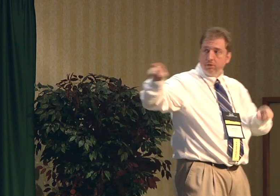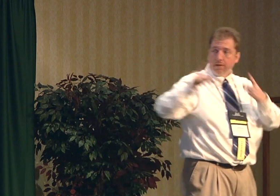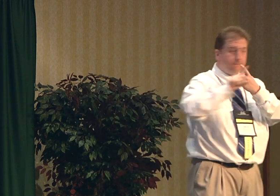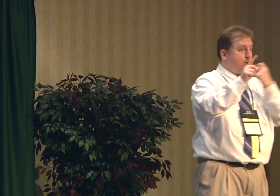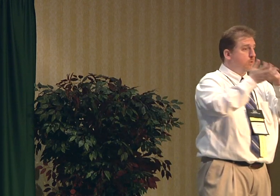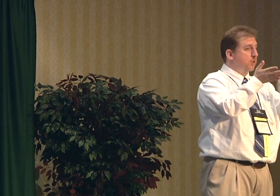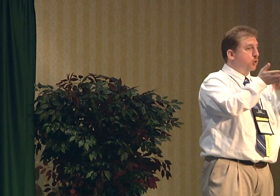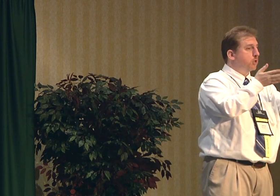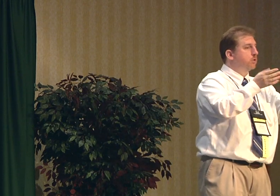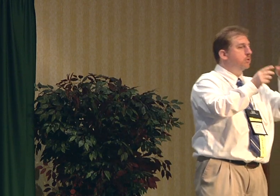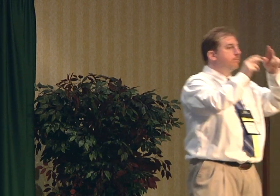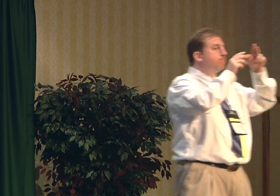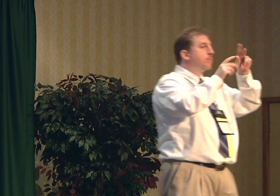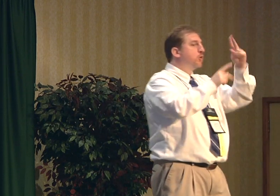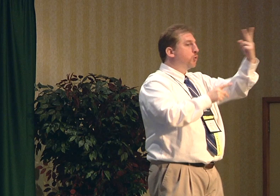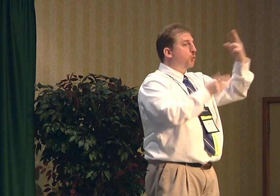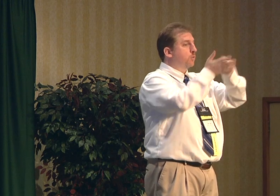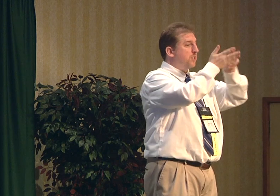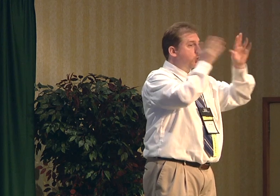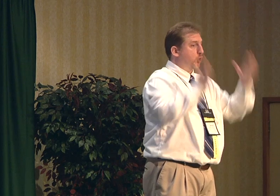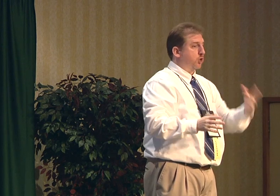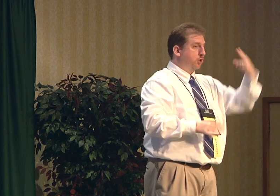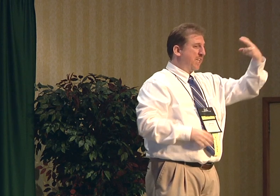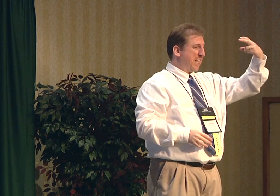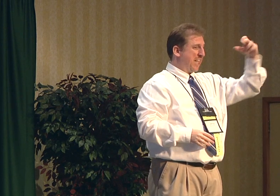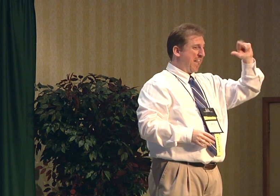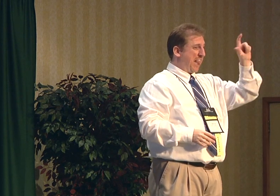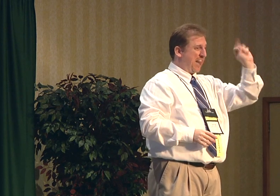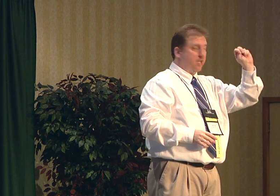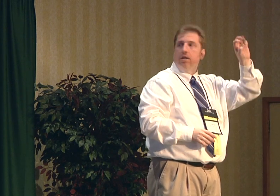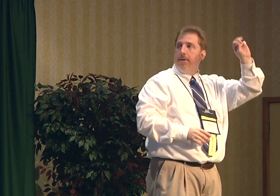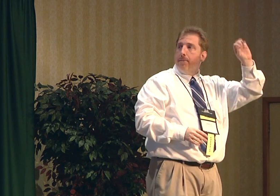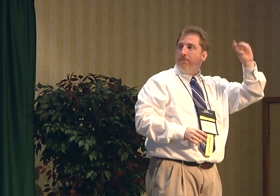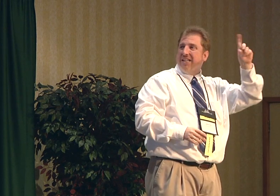And you see the quotes up here. There were two researchers,